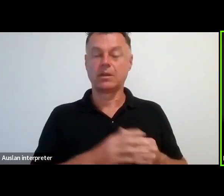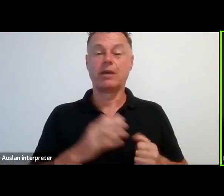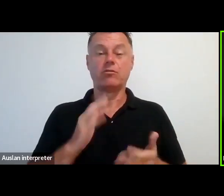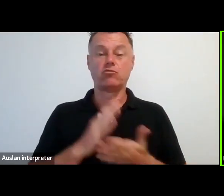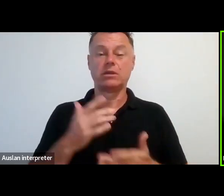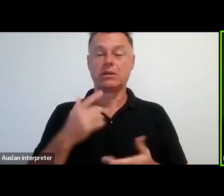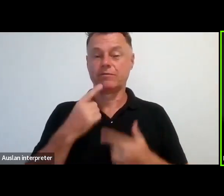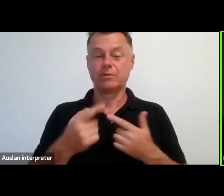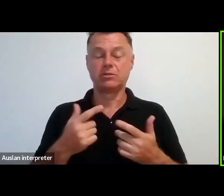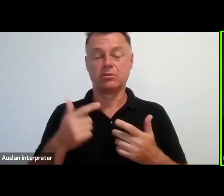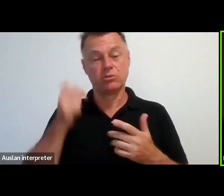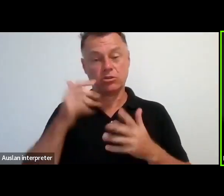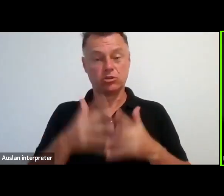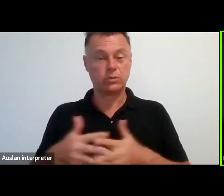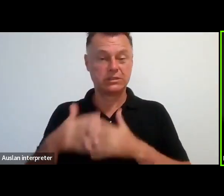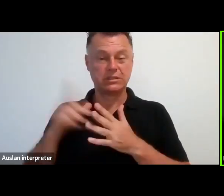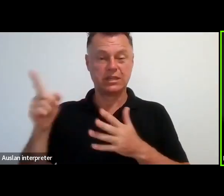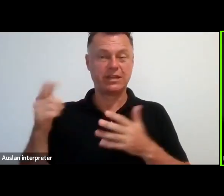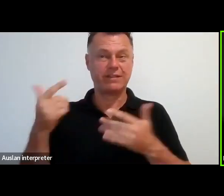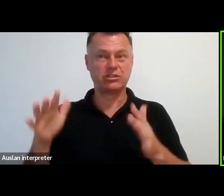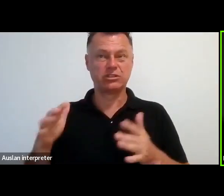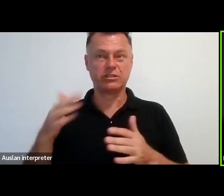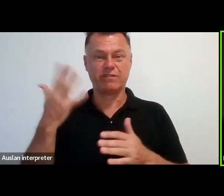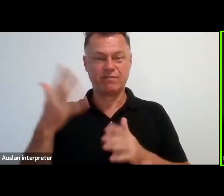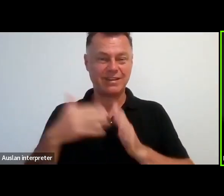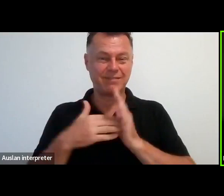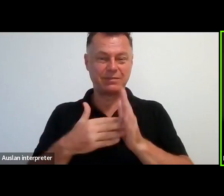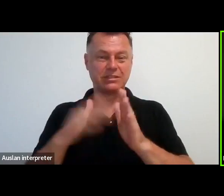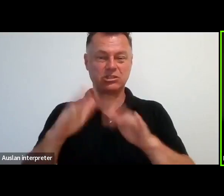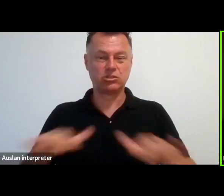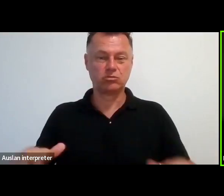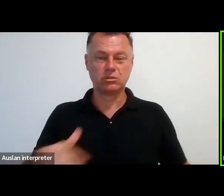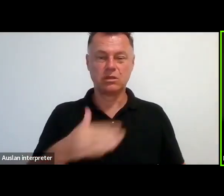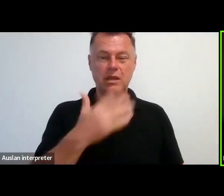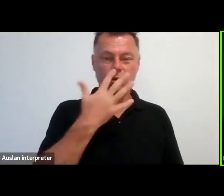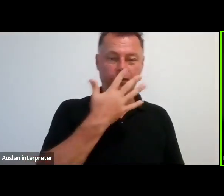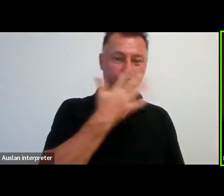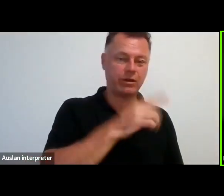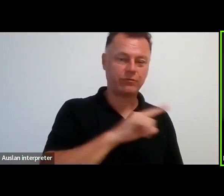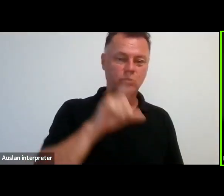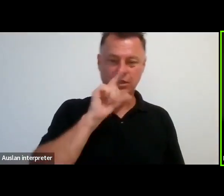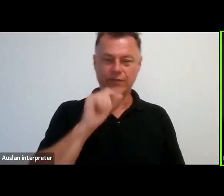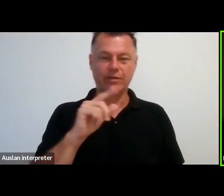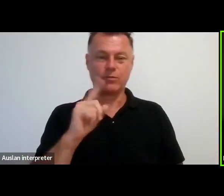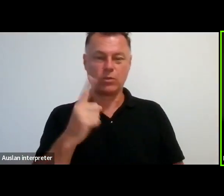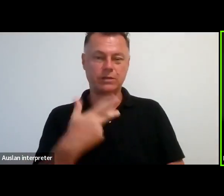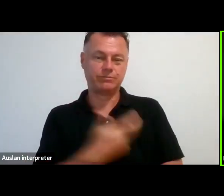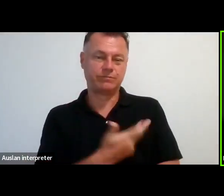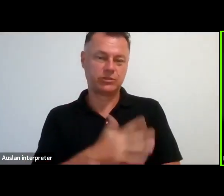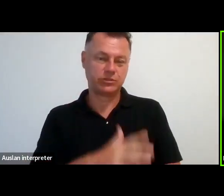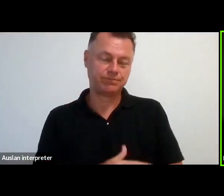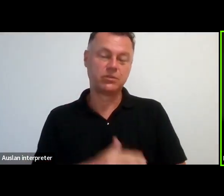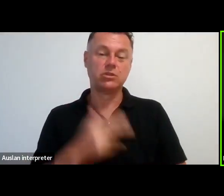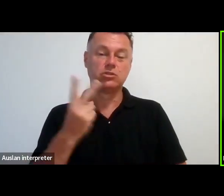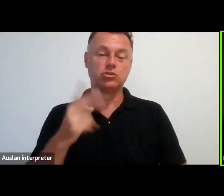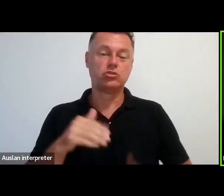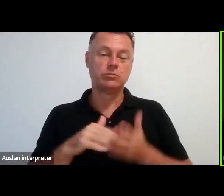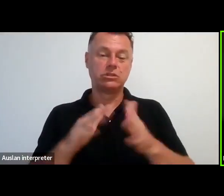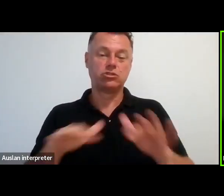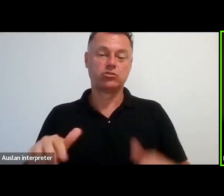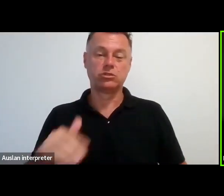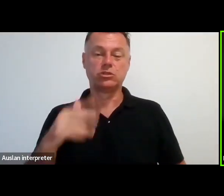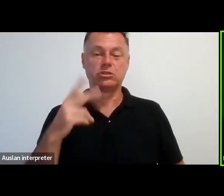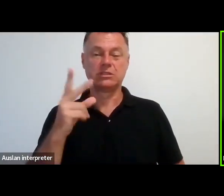has vaccinated. They've had about 5 million kids in this 5 to 11 age group who have had 1 vaccine. They've got about 2 million kids who have had 2